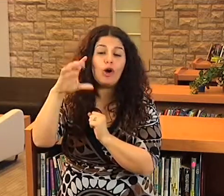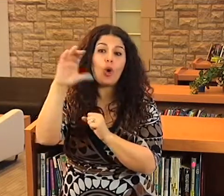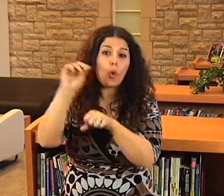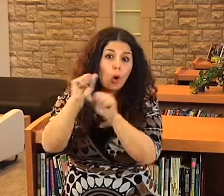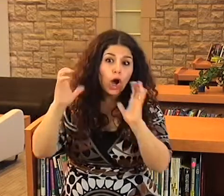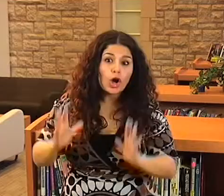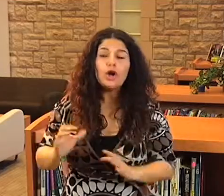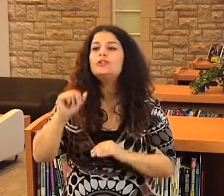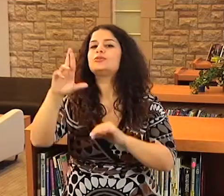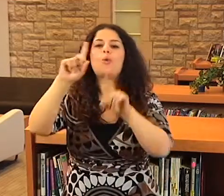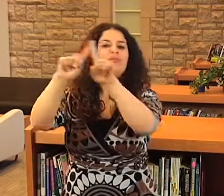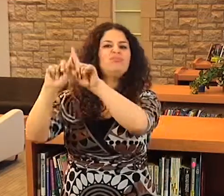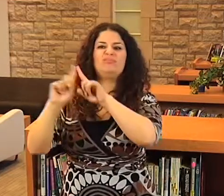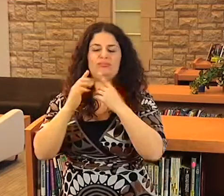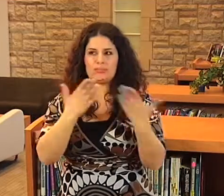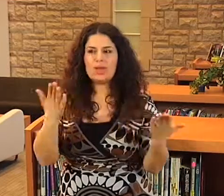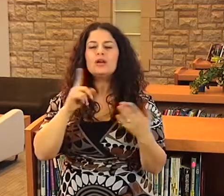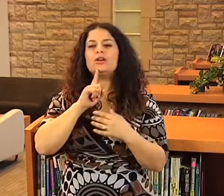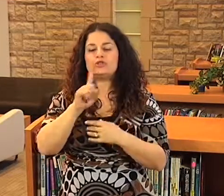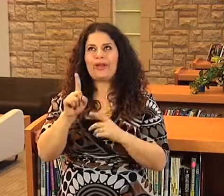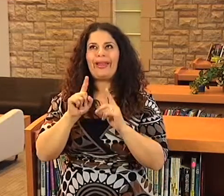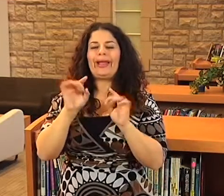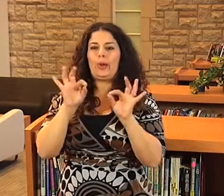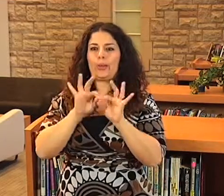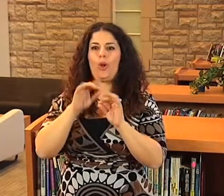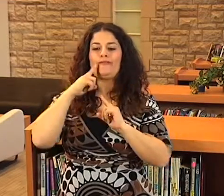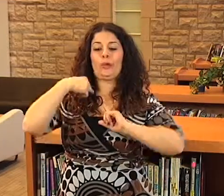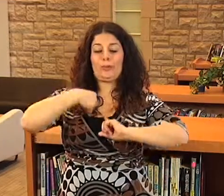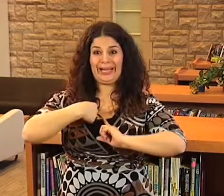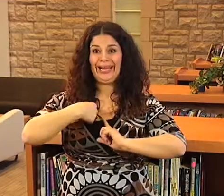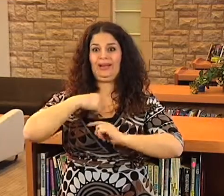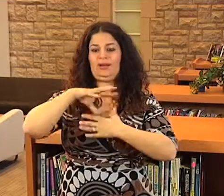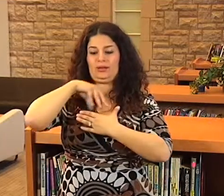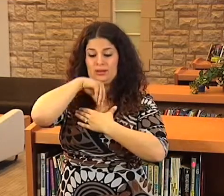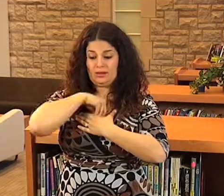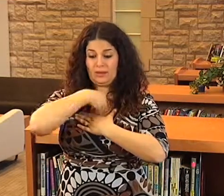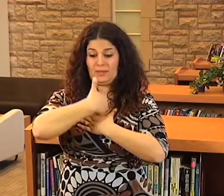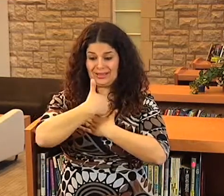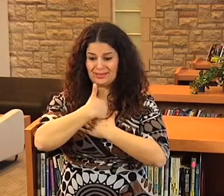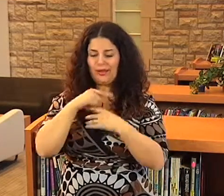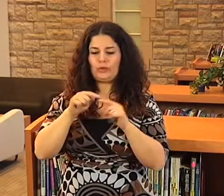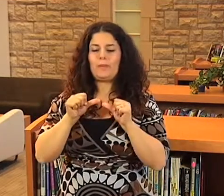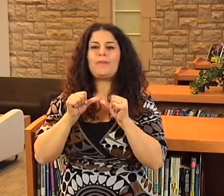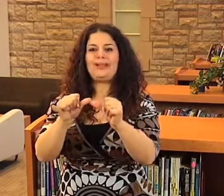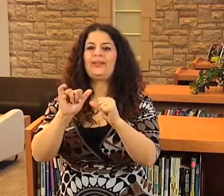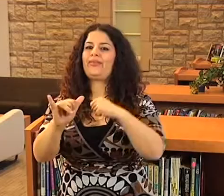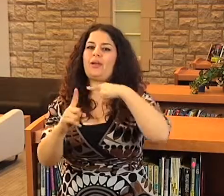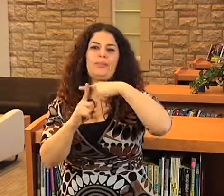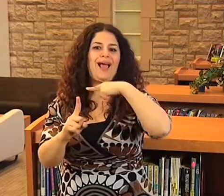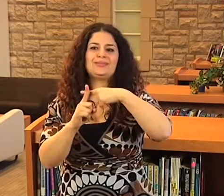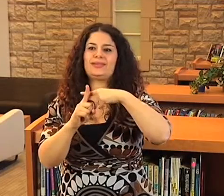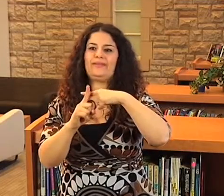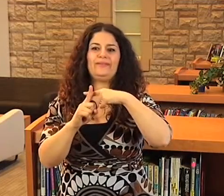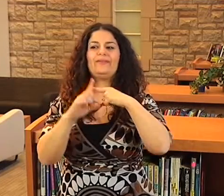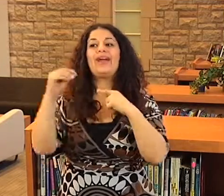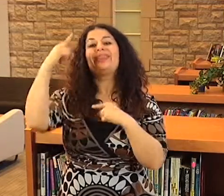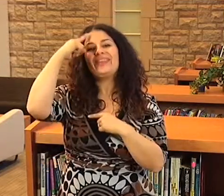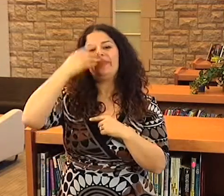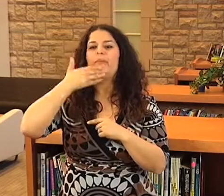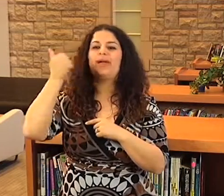with other hearing coworkers, all those kinds of things, it's really important for me inside to maintain that positive